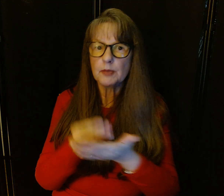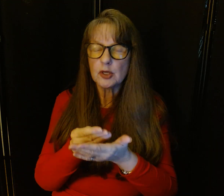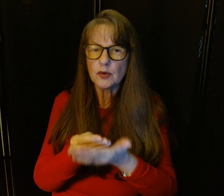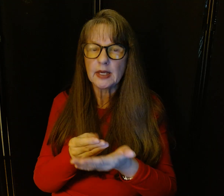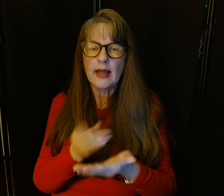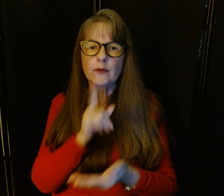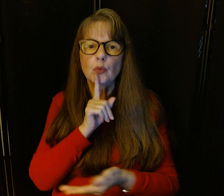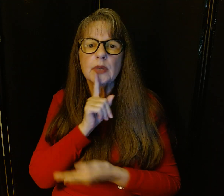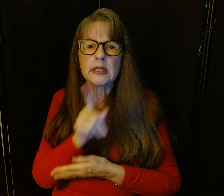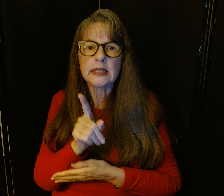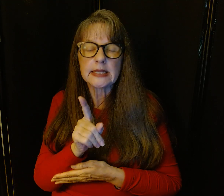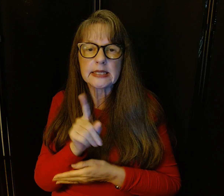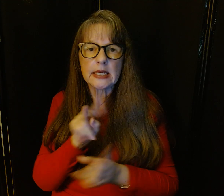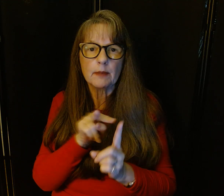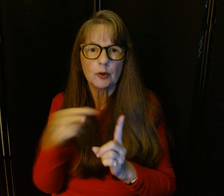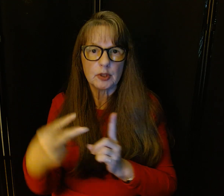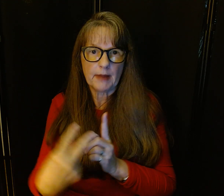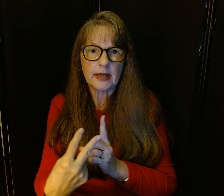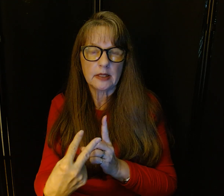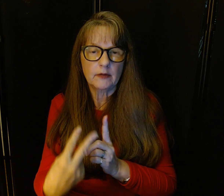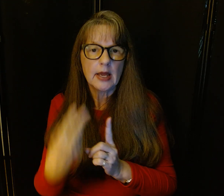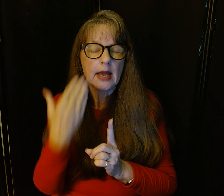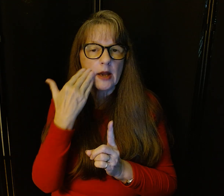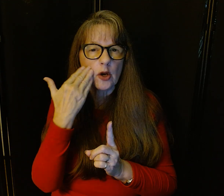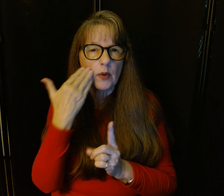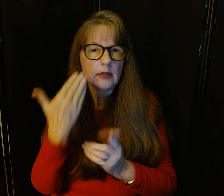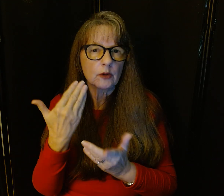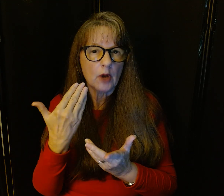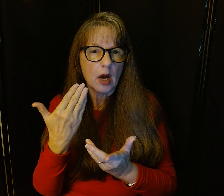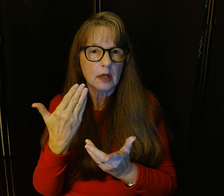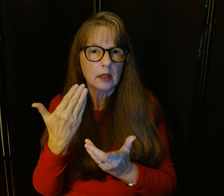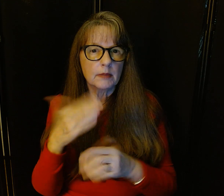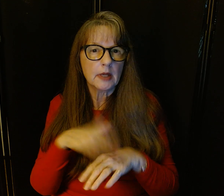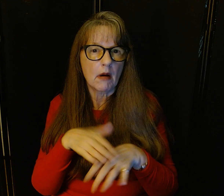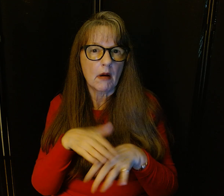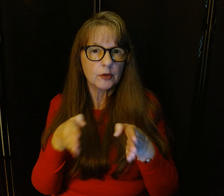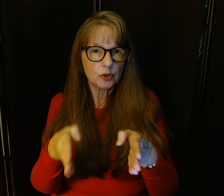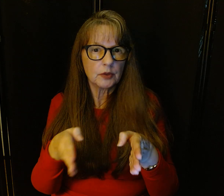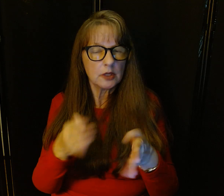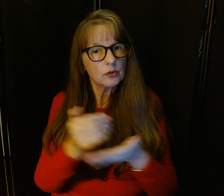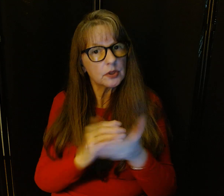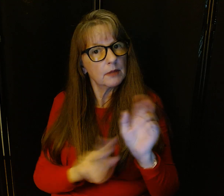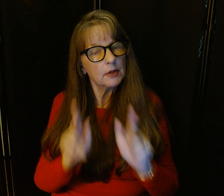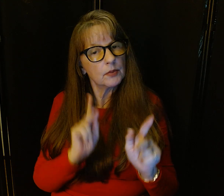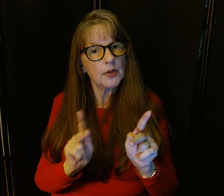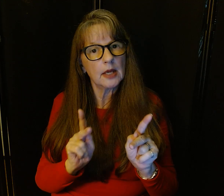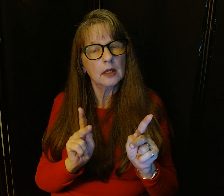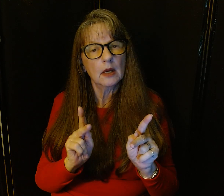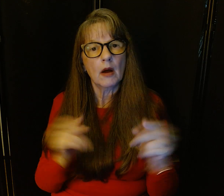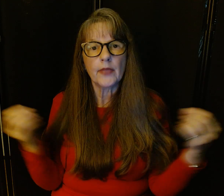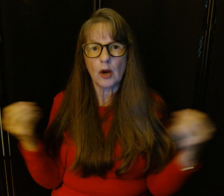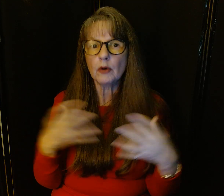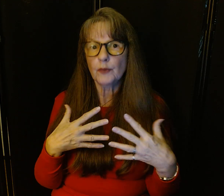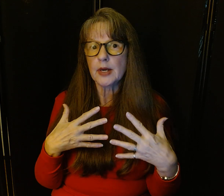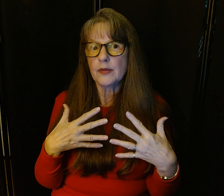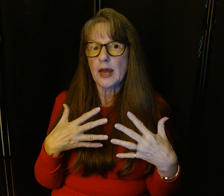they can have a realistic perspective and knowing they're not going to be on the street, because there's some people that are afraid of that. Either